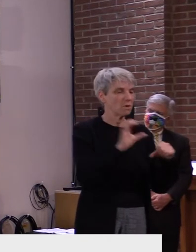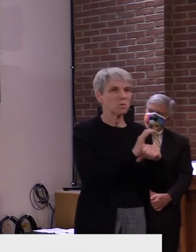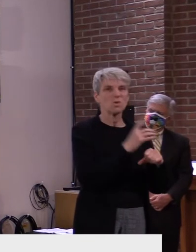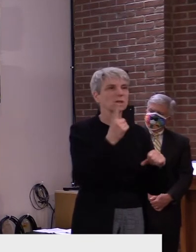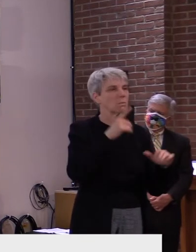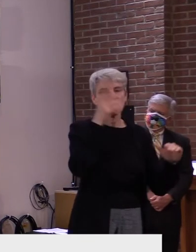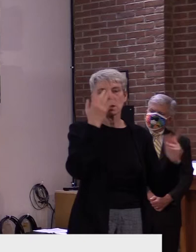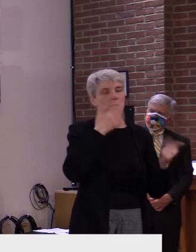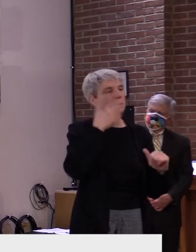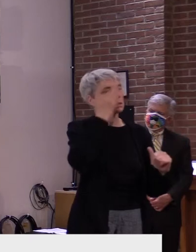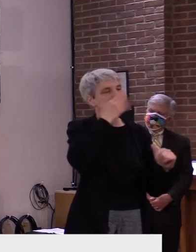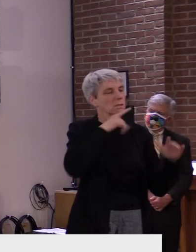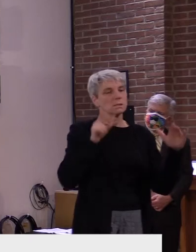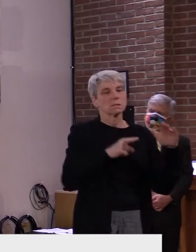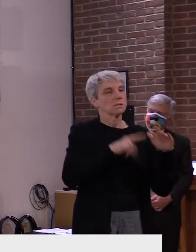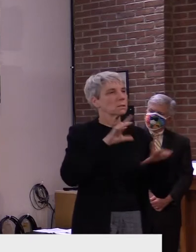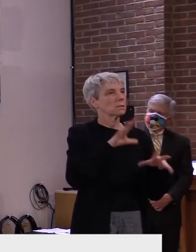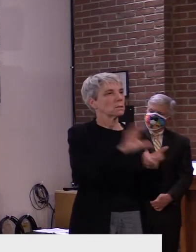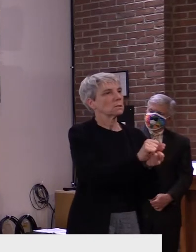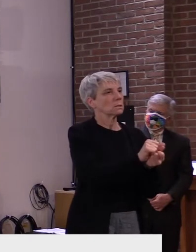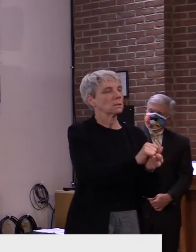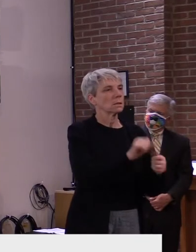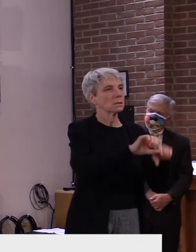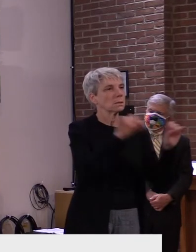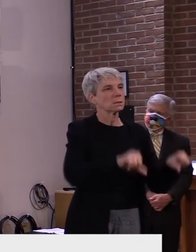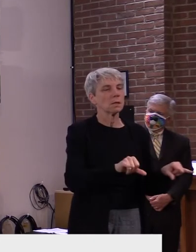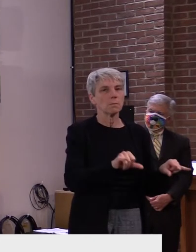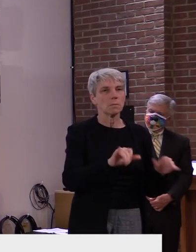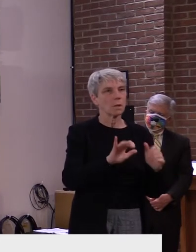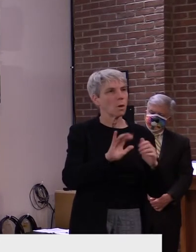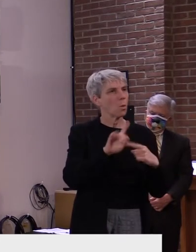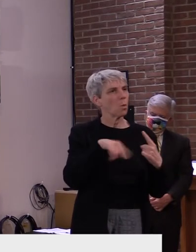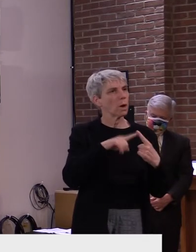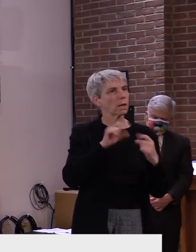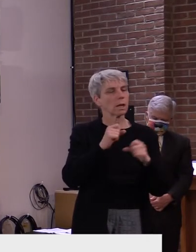issue that impacted public health and safety.